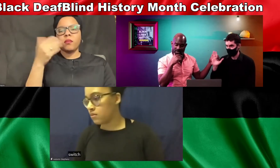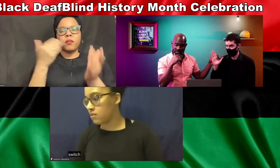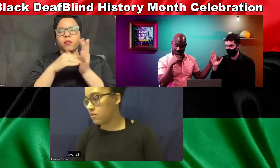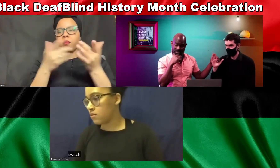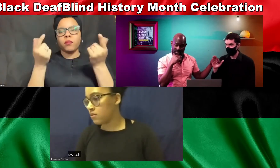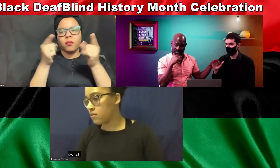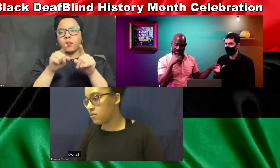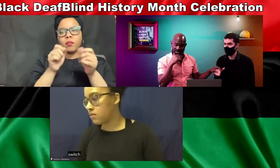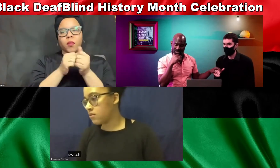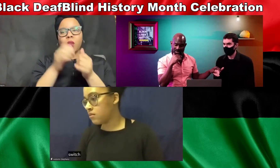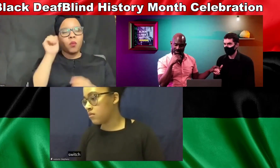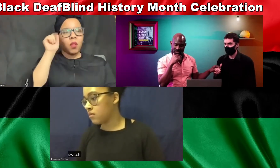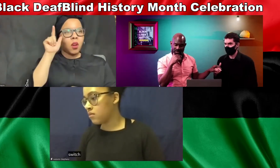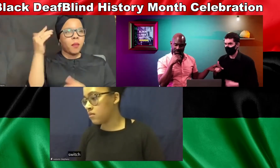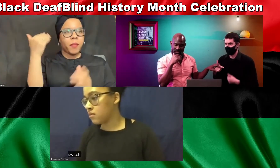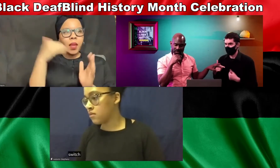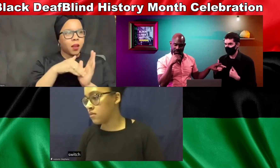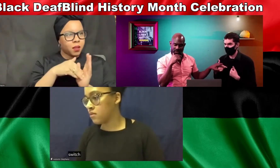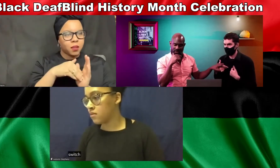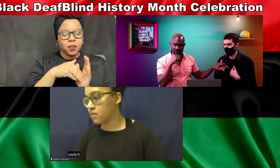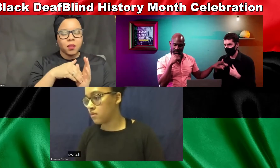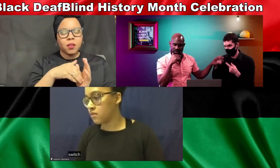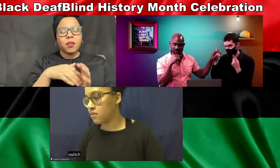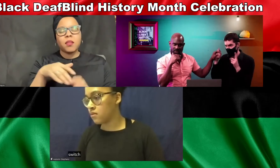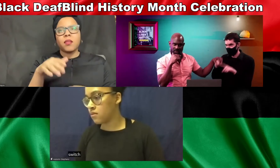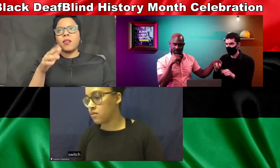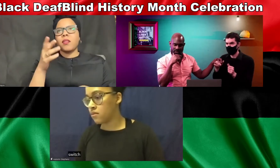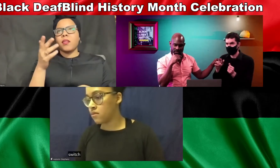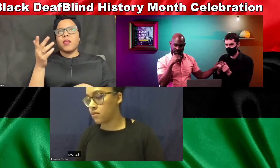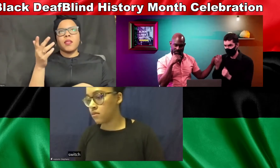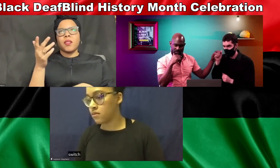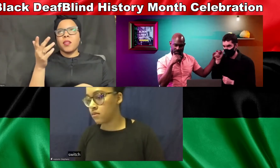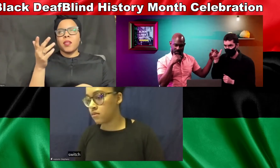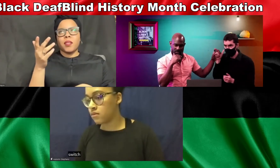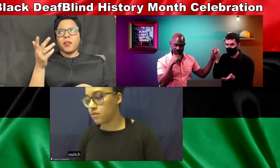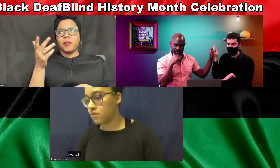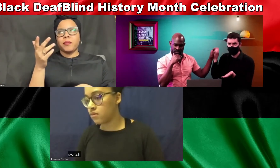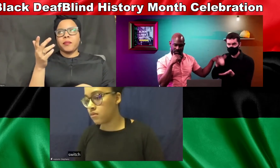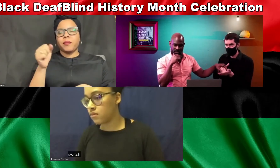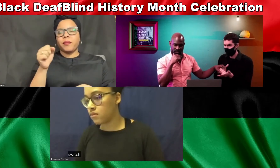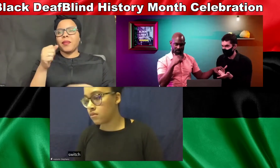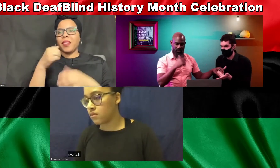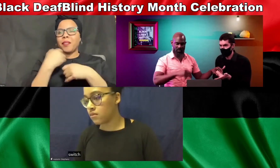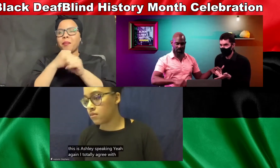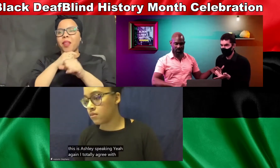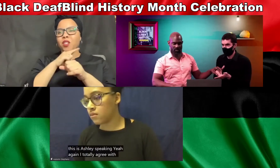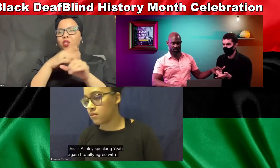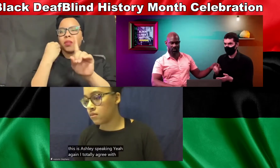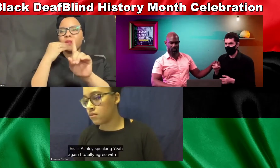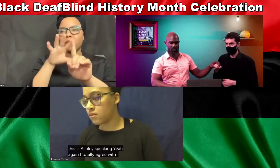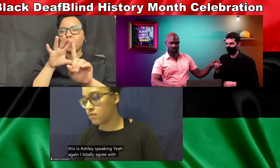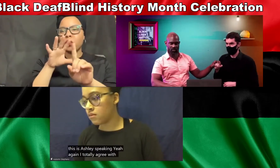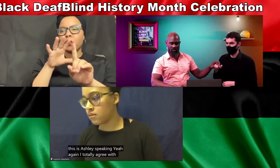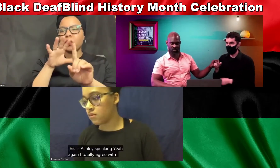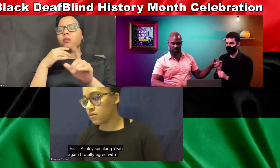Hi, this is Ashley speaking. Yeah, again, I totally agree with Autumn, 100%.